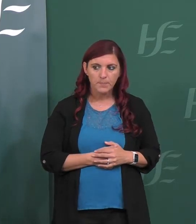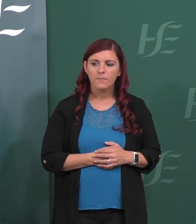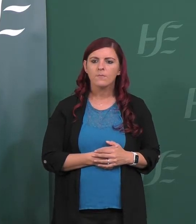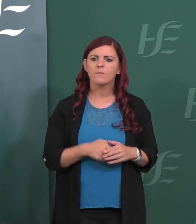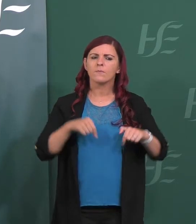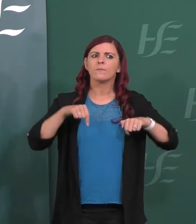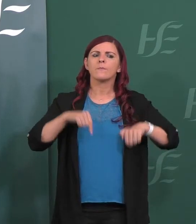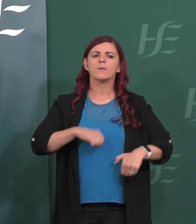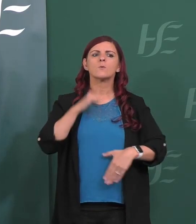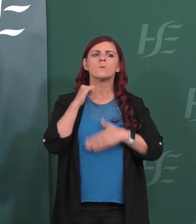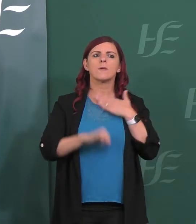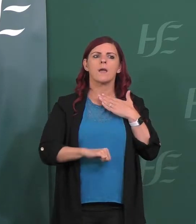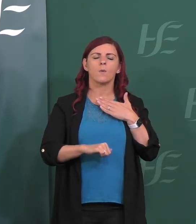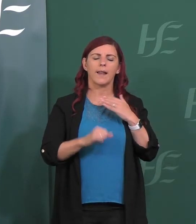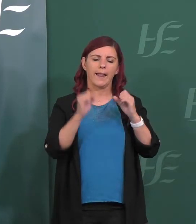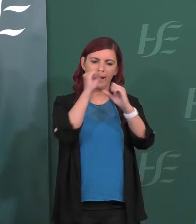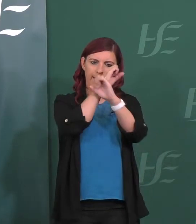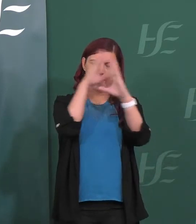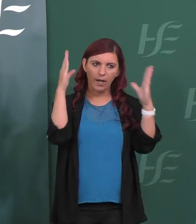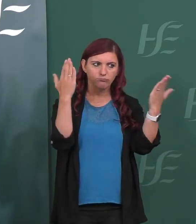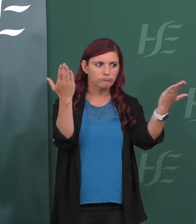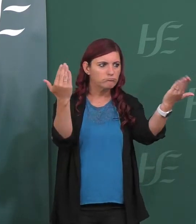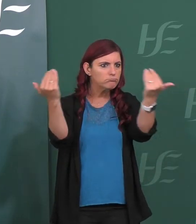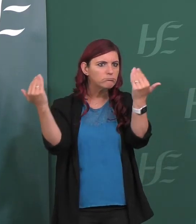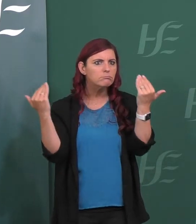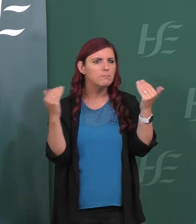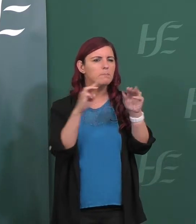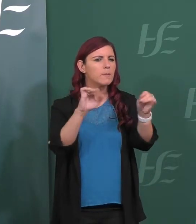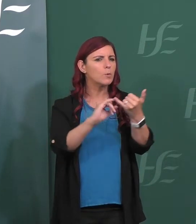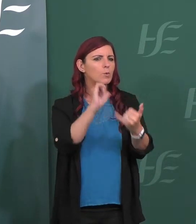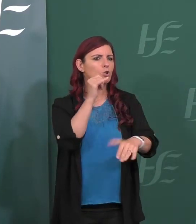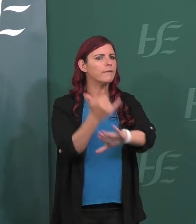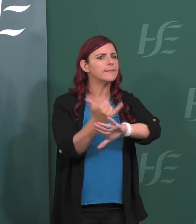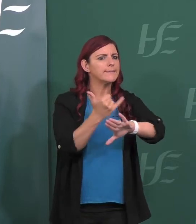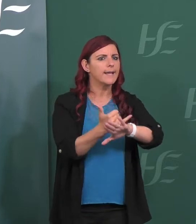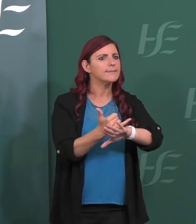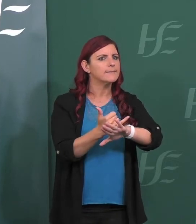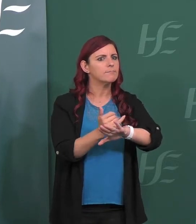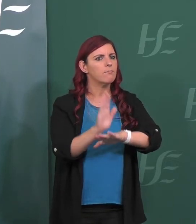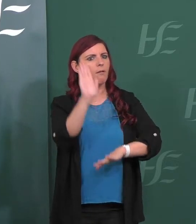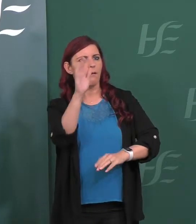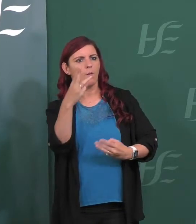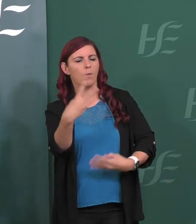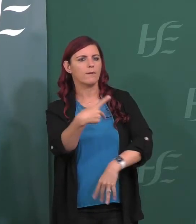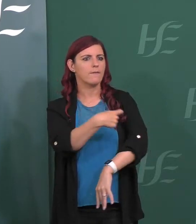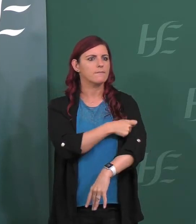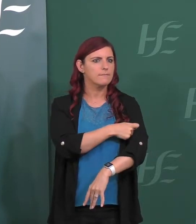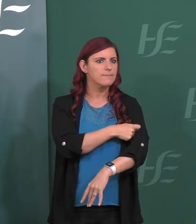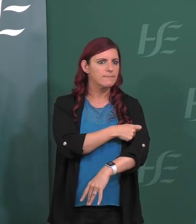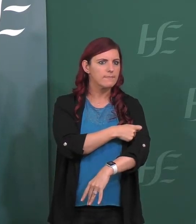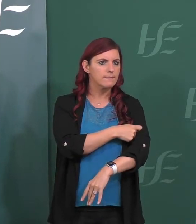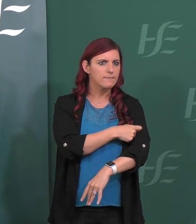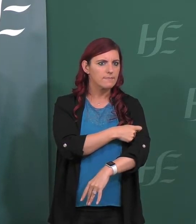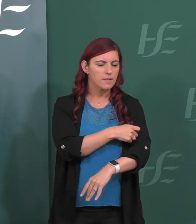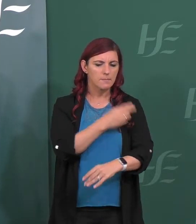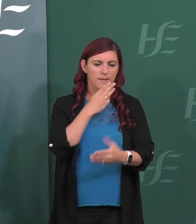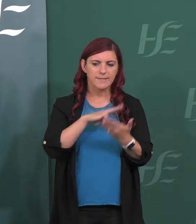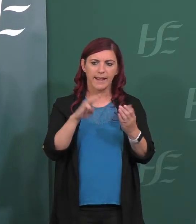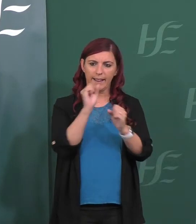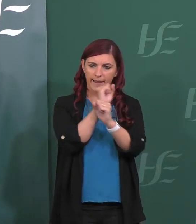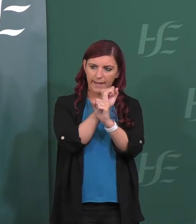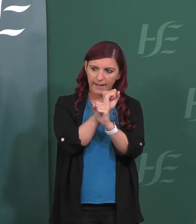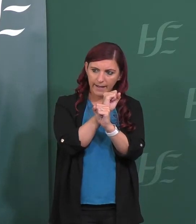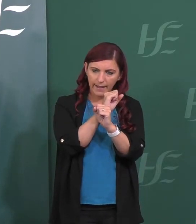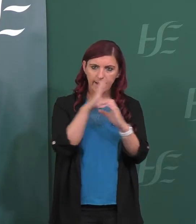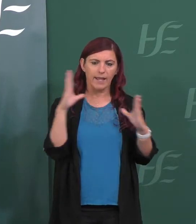very specific and clear call to those who have not yet come forward for vaccination. First message is very clearly, be